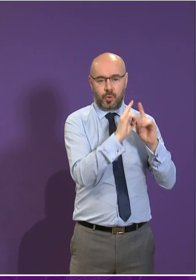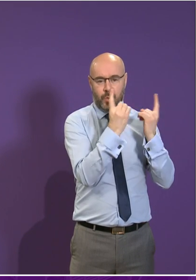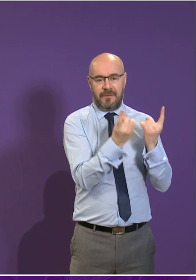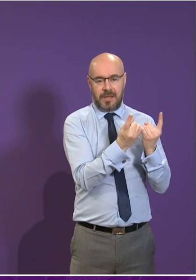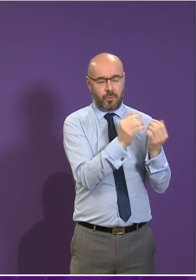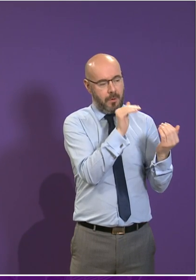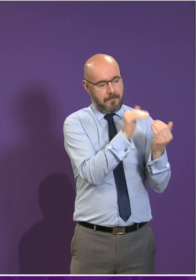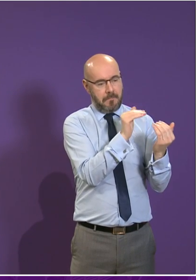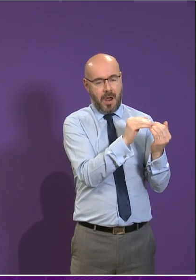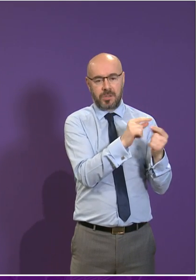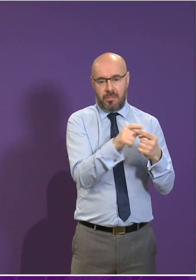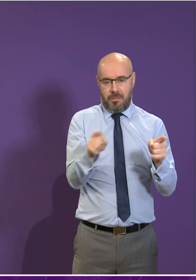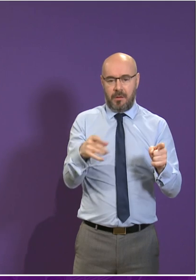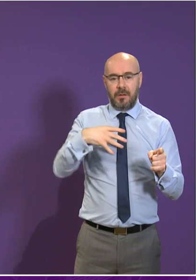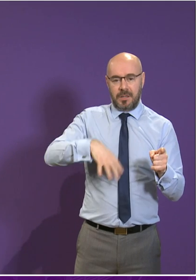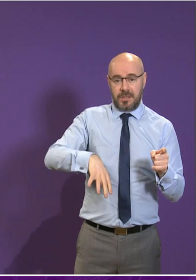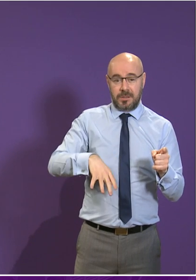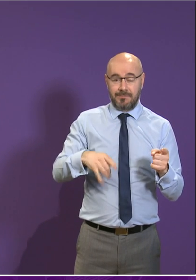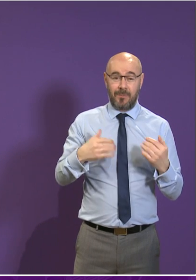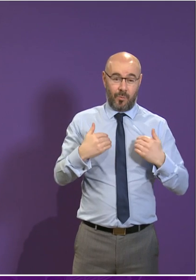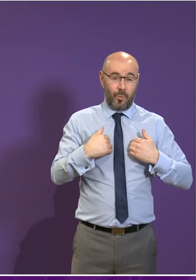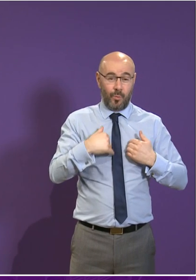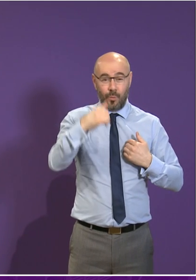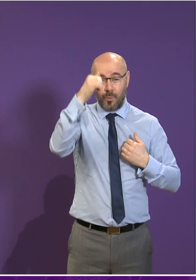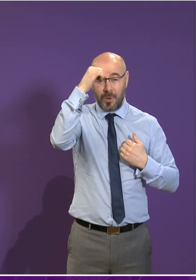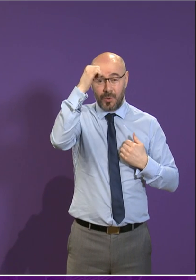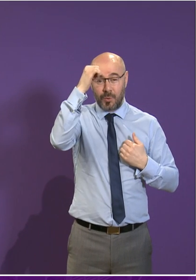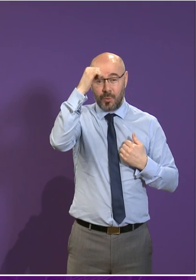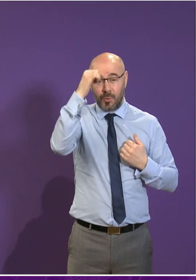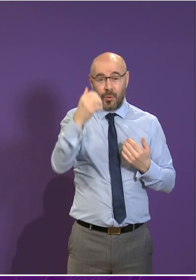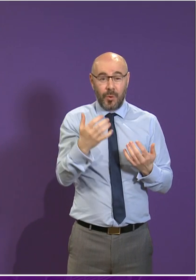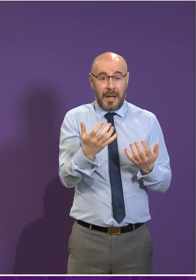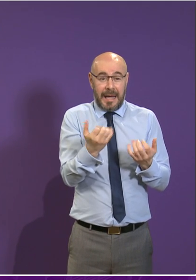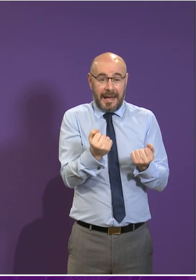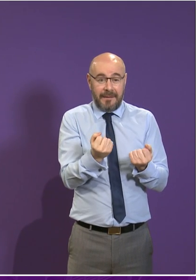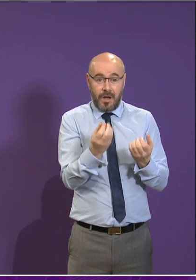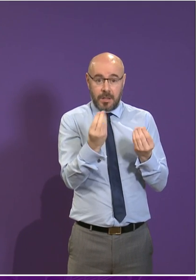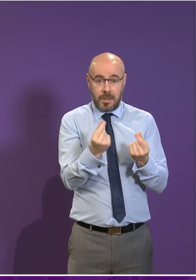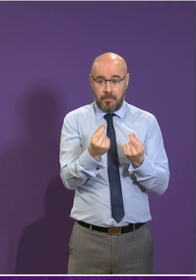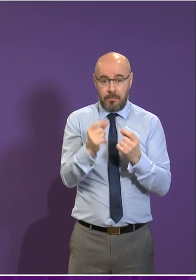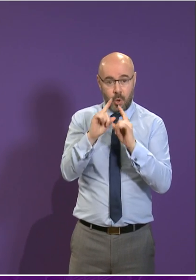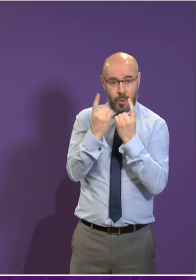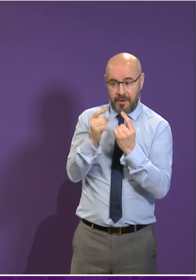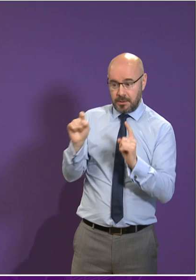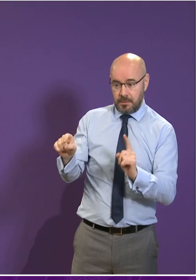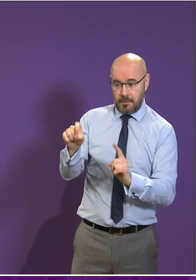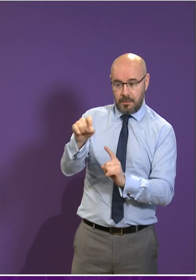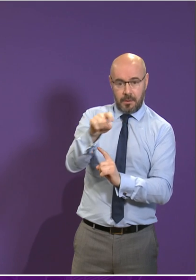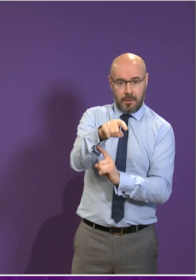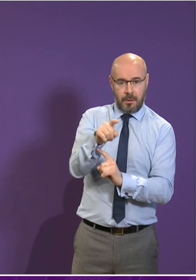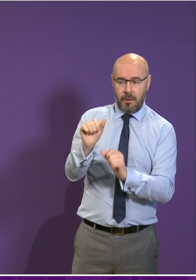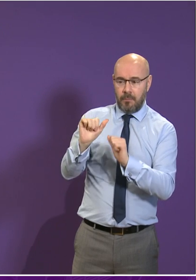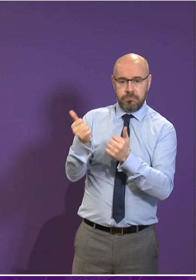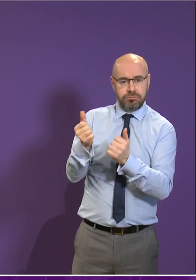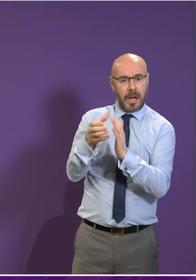needs. And, you know, I think we all acknowledge that, you know, while there are some very good examples of what institutions